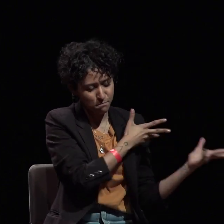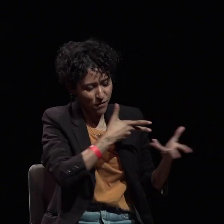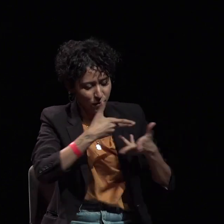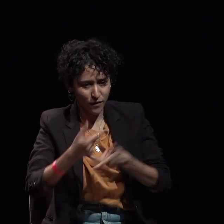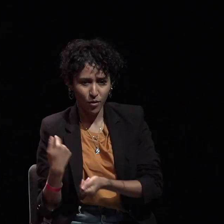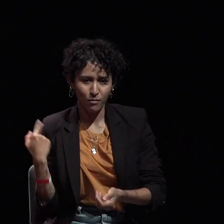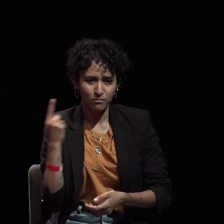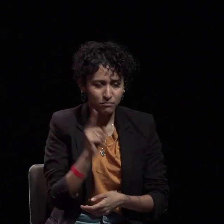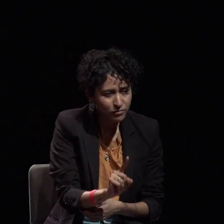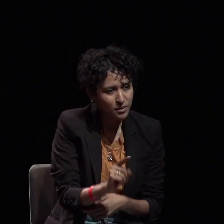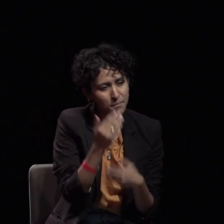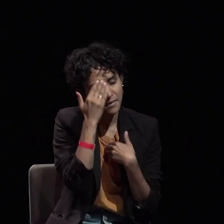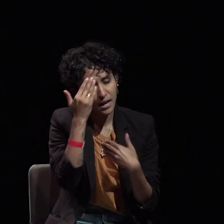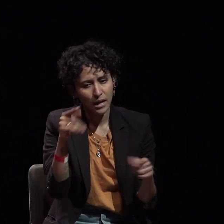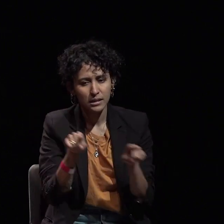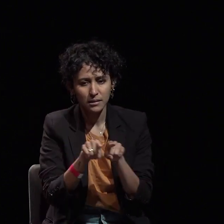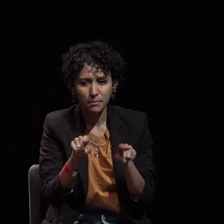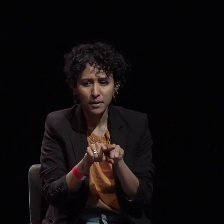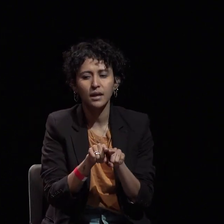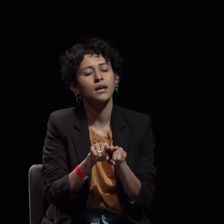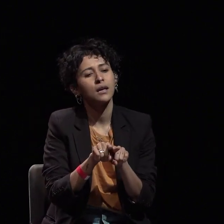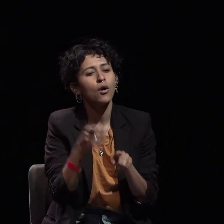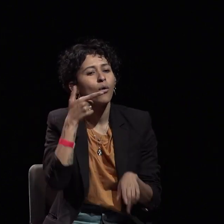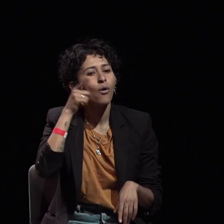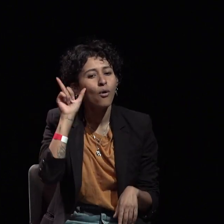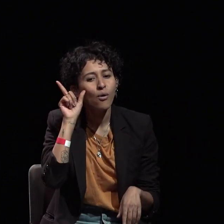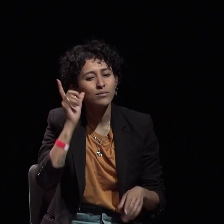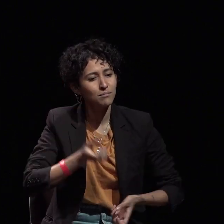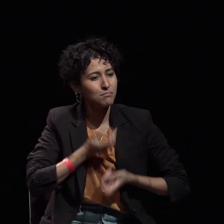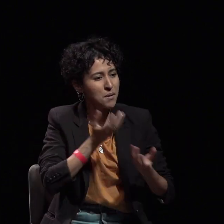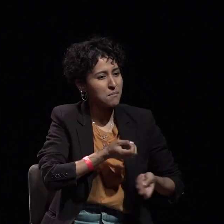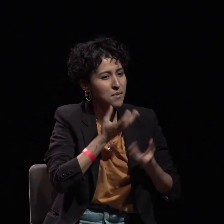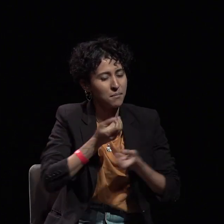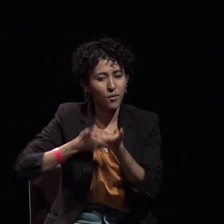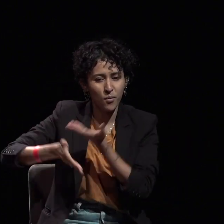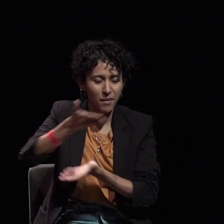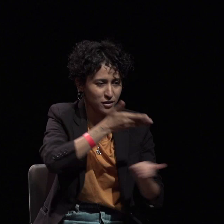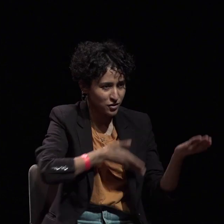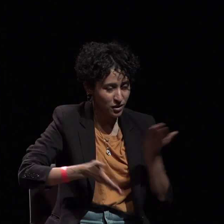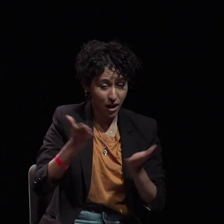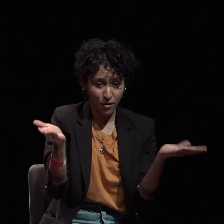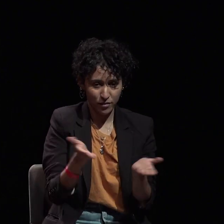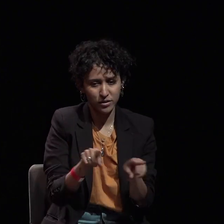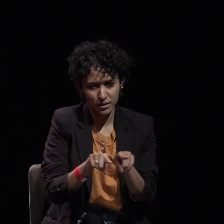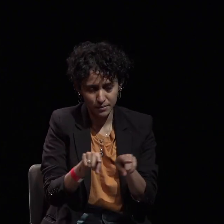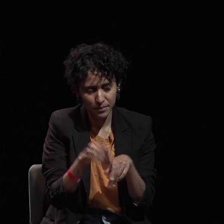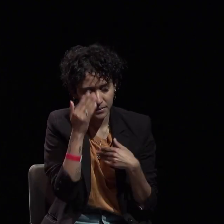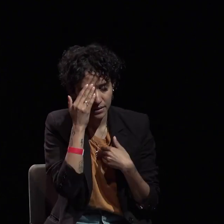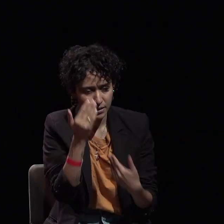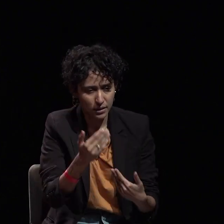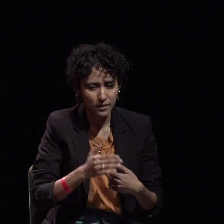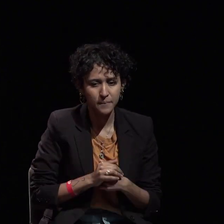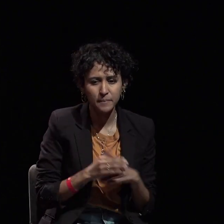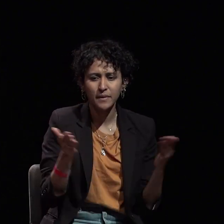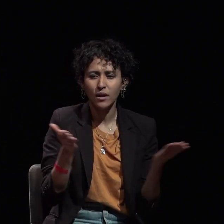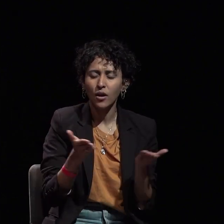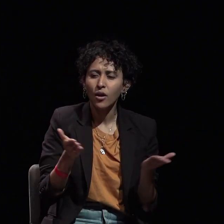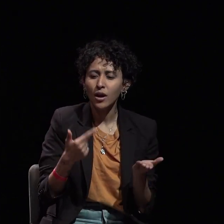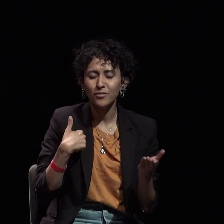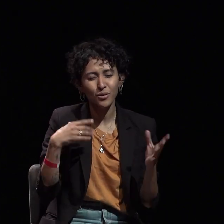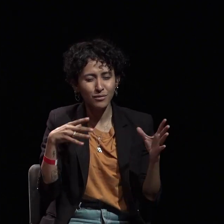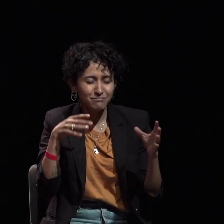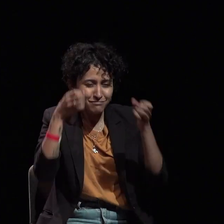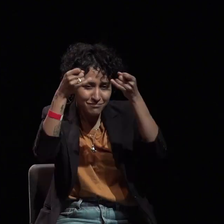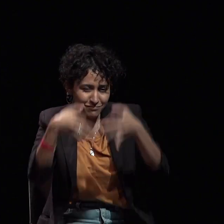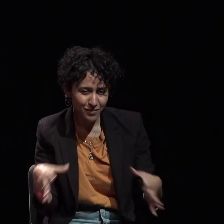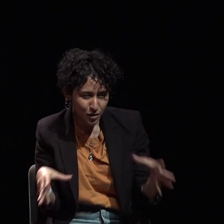other participants for sharing their phenomenal experiences and insights. I'm going to discuss a recent project that is somewhat smaller in scope than